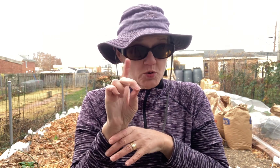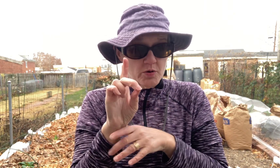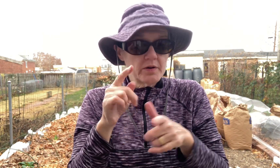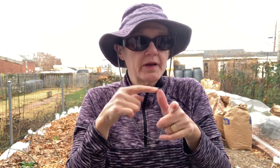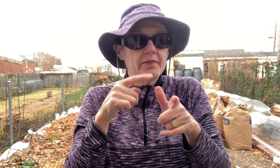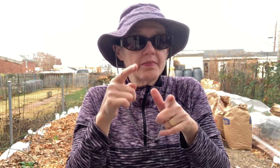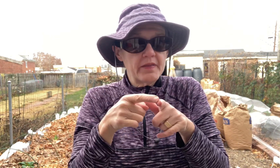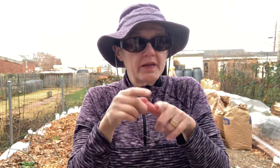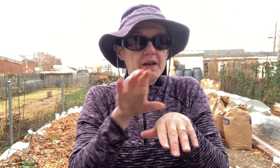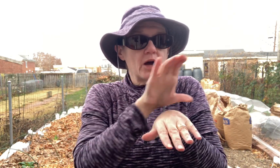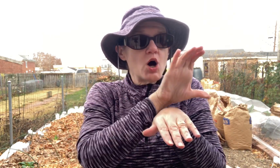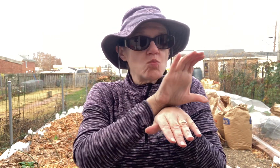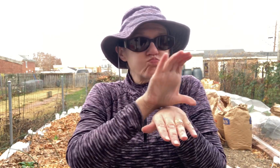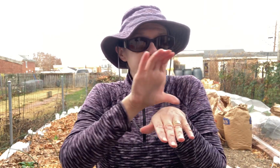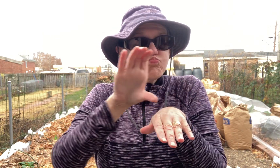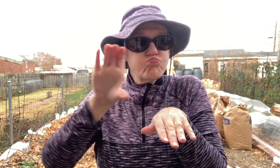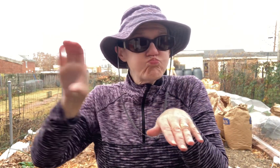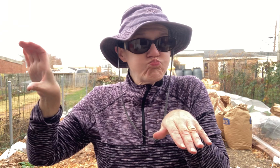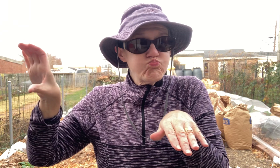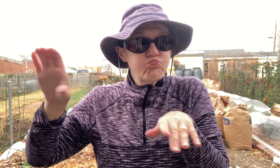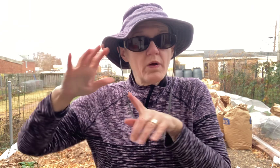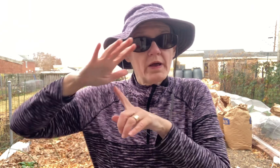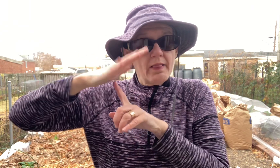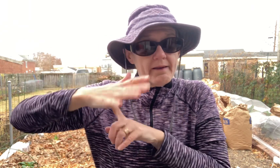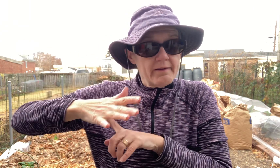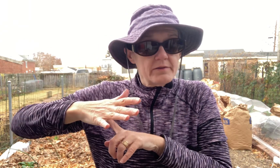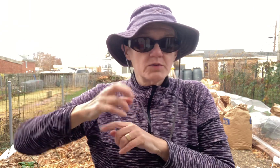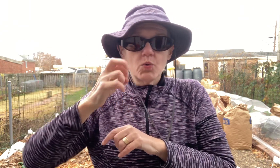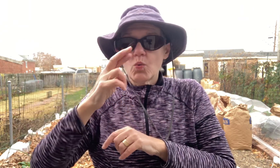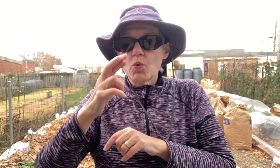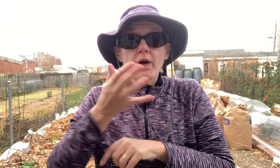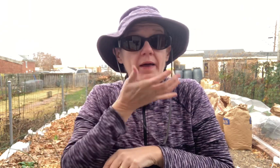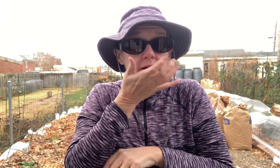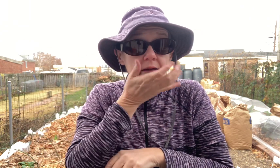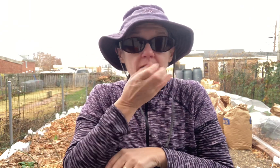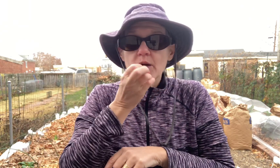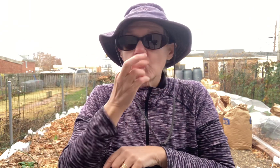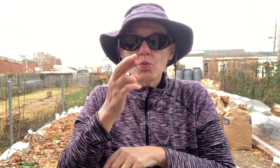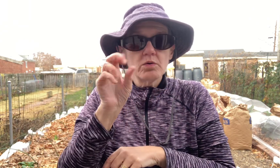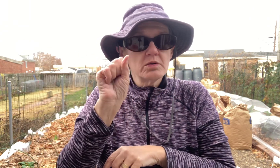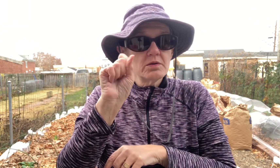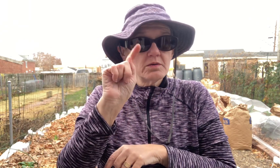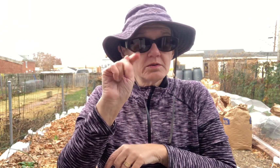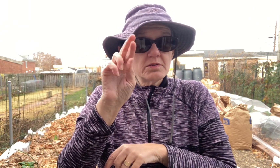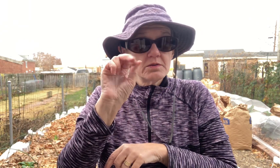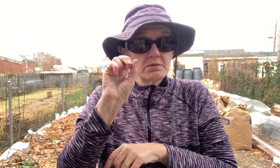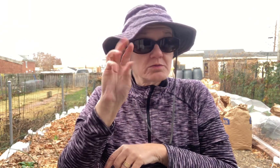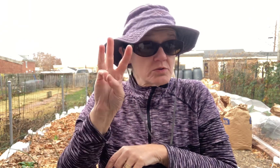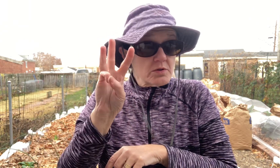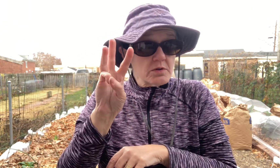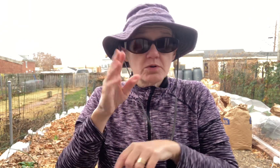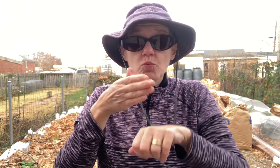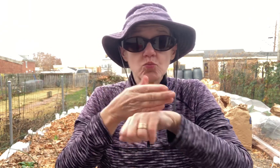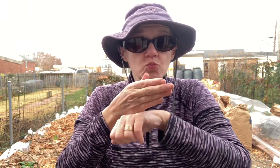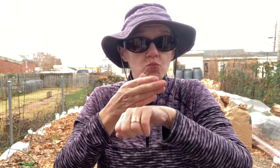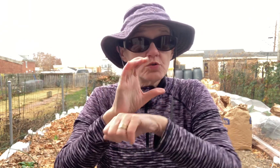And because I put a thick layer of mulch on top, leaves or hay, straw,